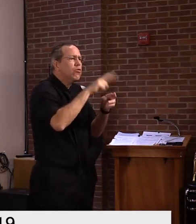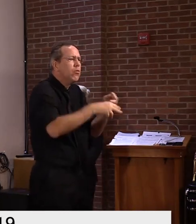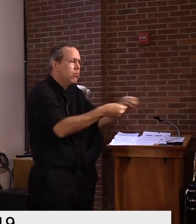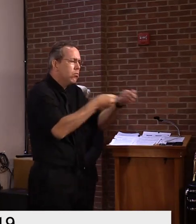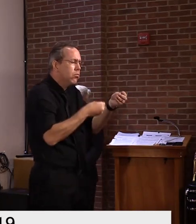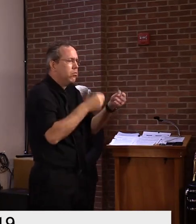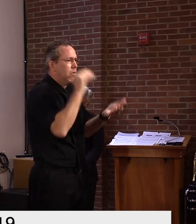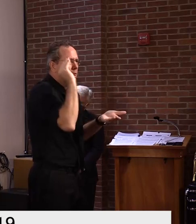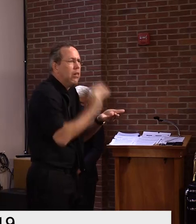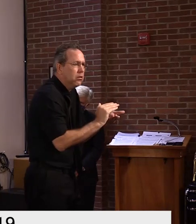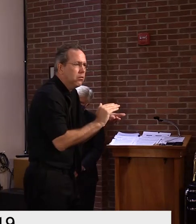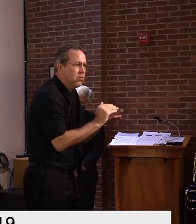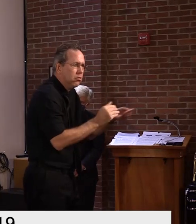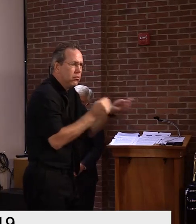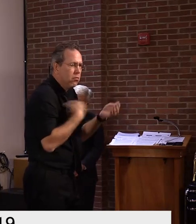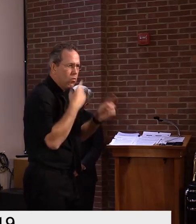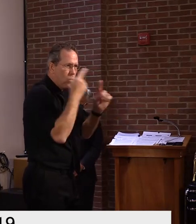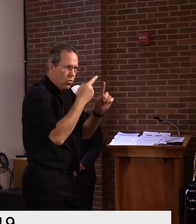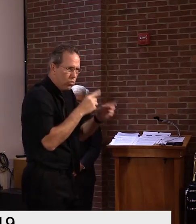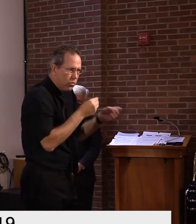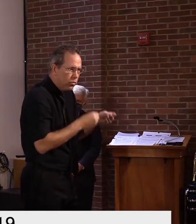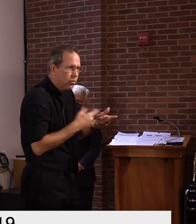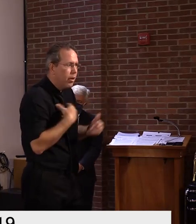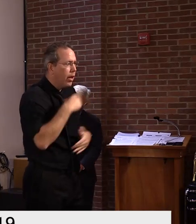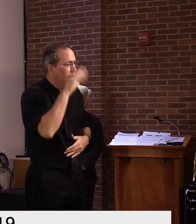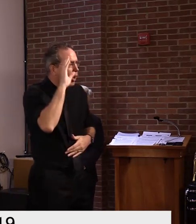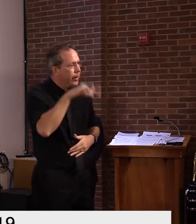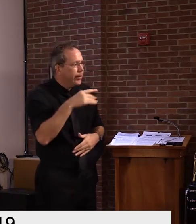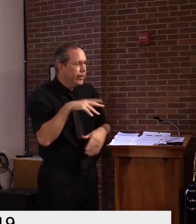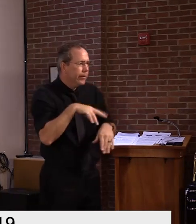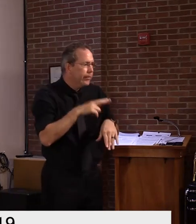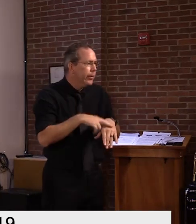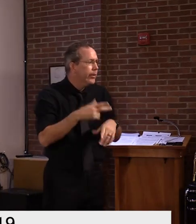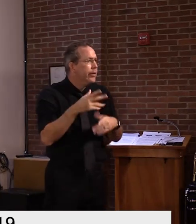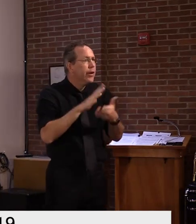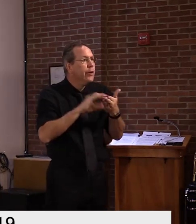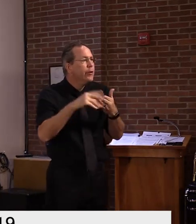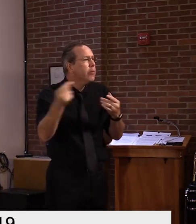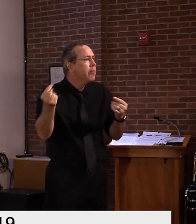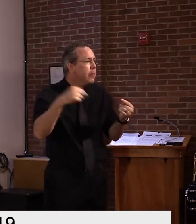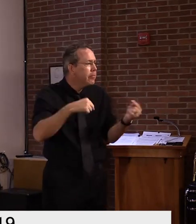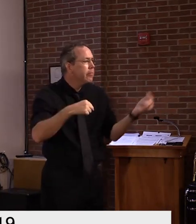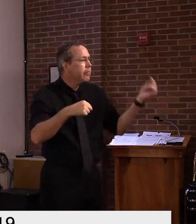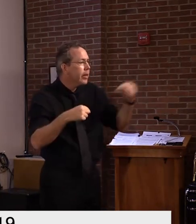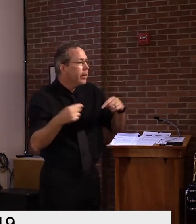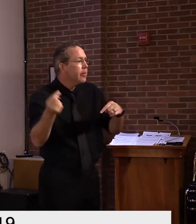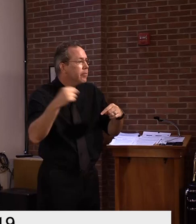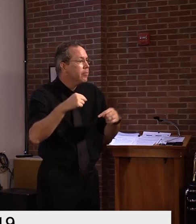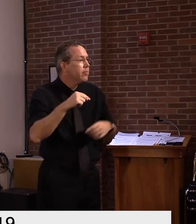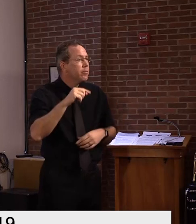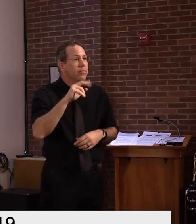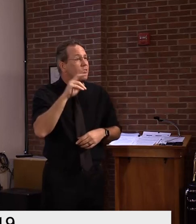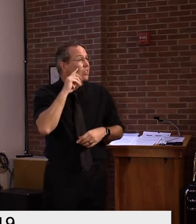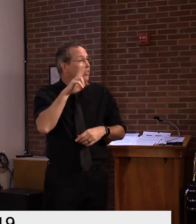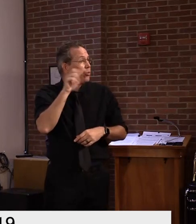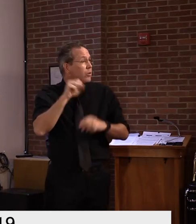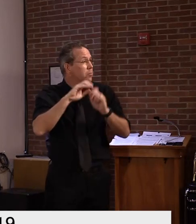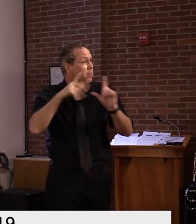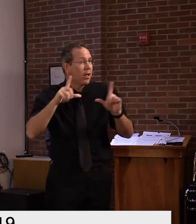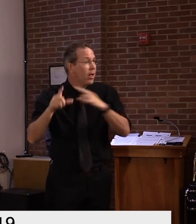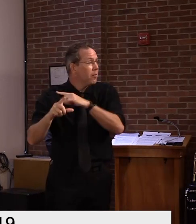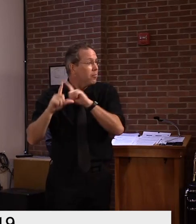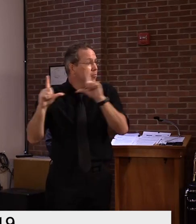definition that so many students are coming from areas of the map that do not look as green as Vermont on the